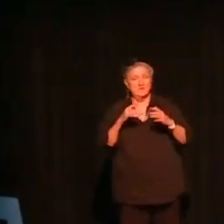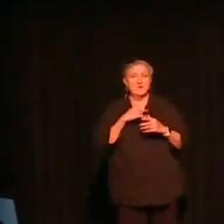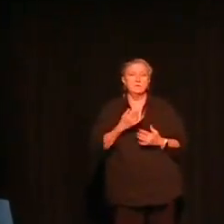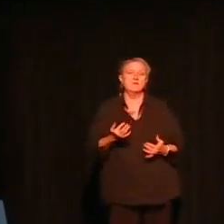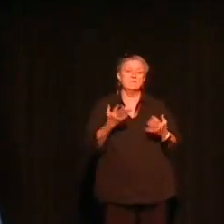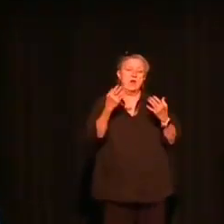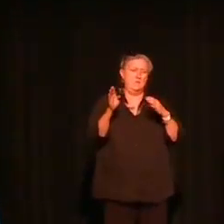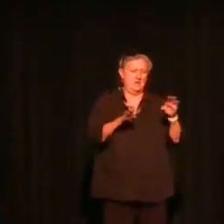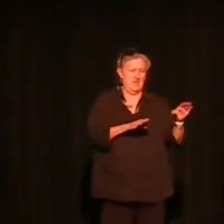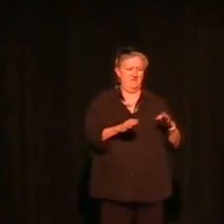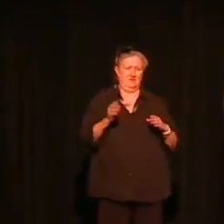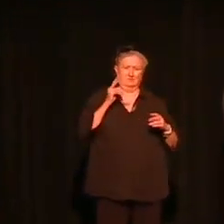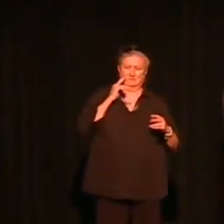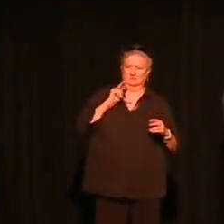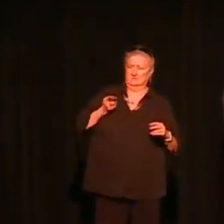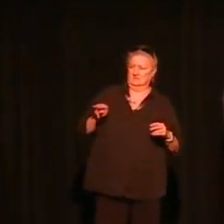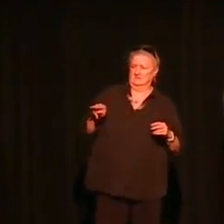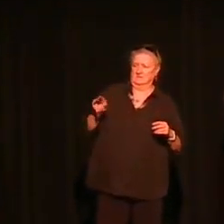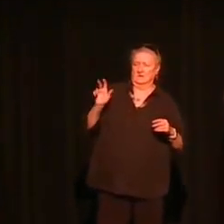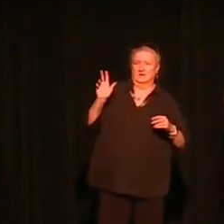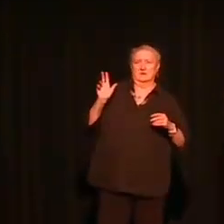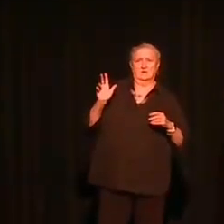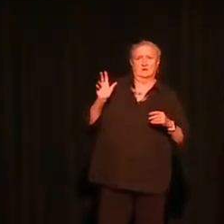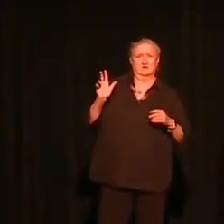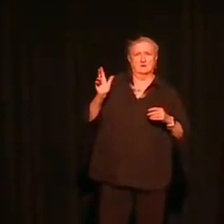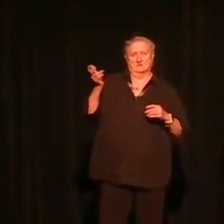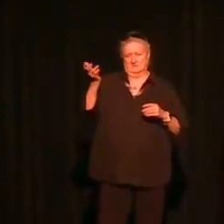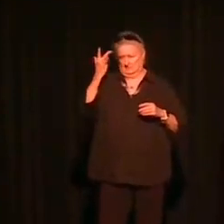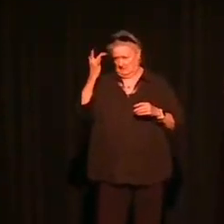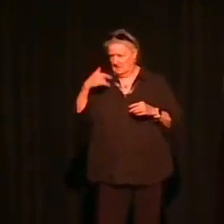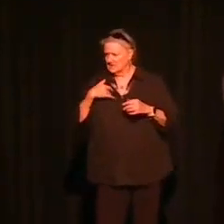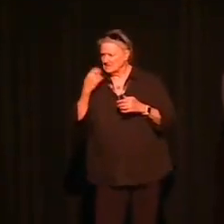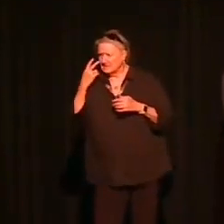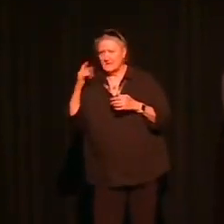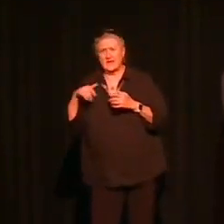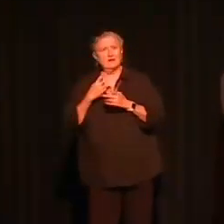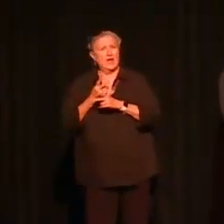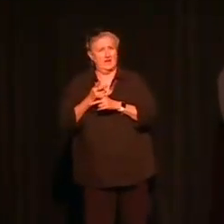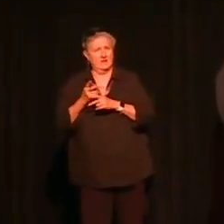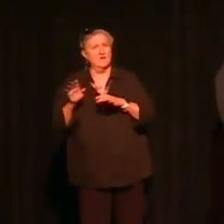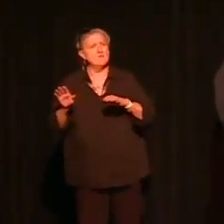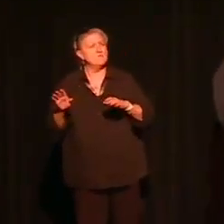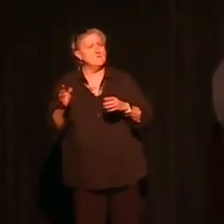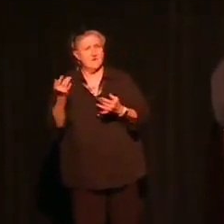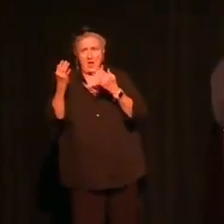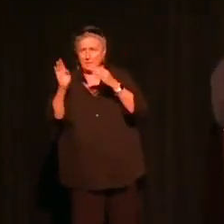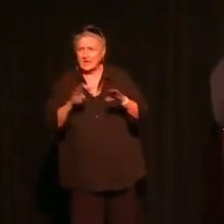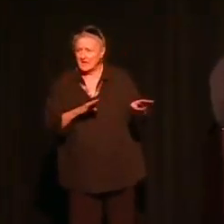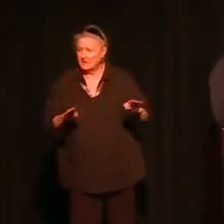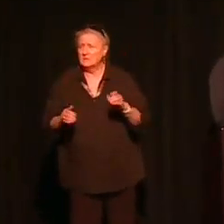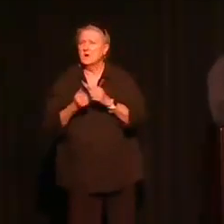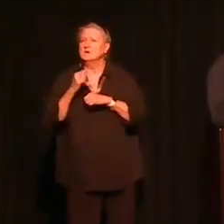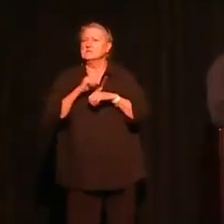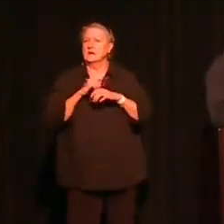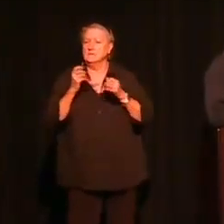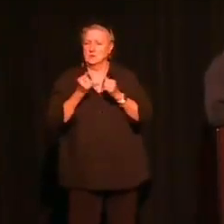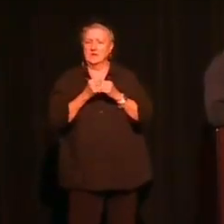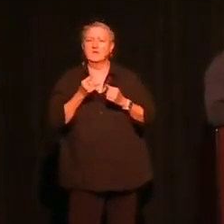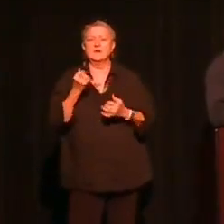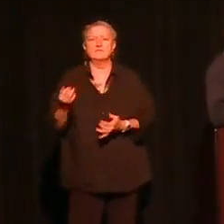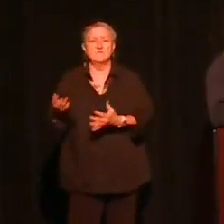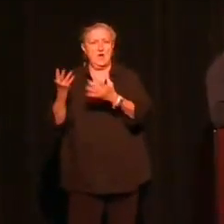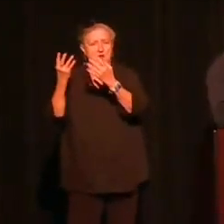behavior standpoint, it is astounding to see that type of fire behavior. Normally you would get that fire